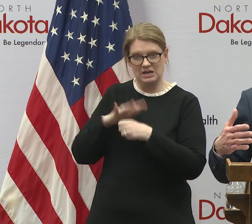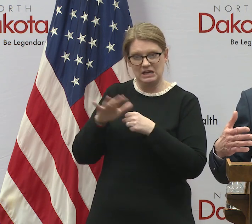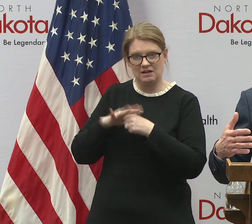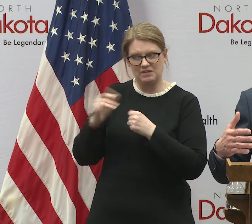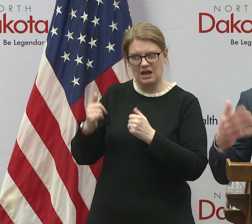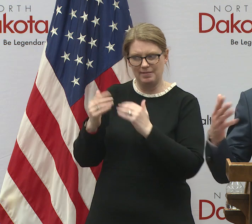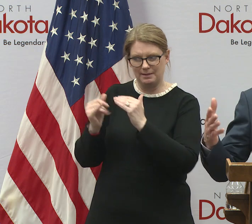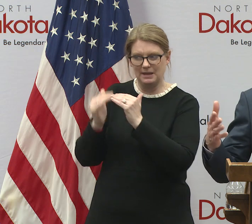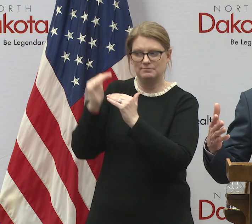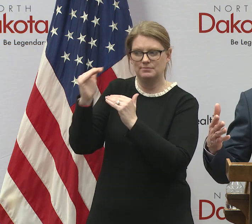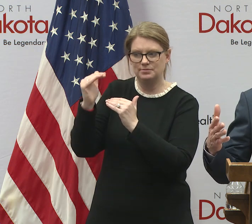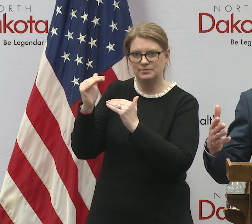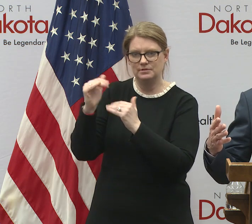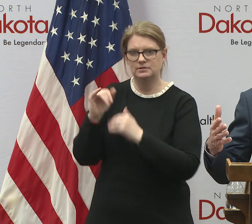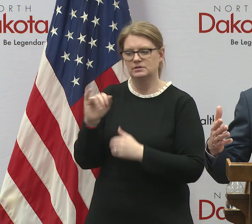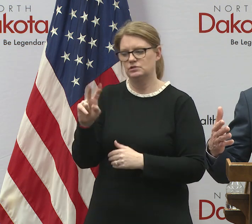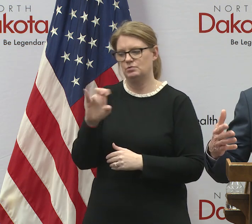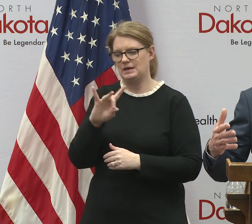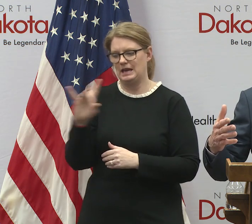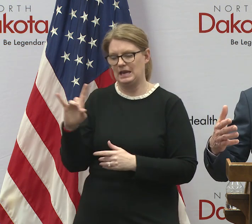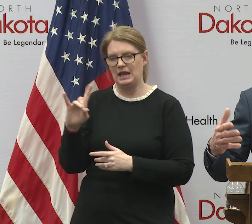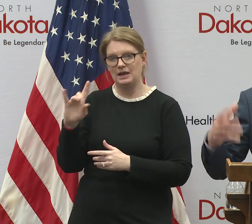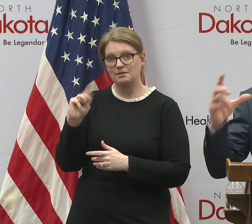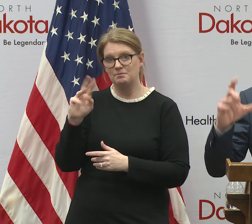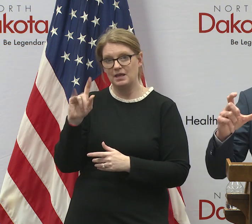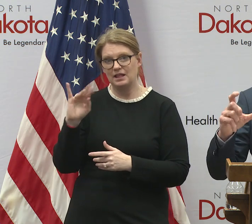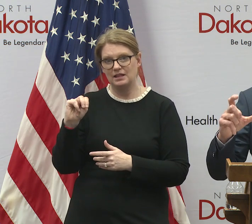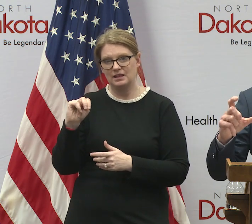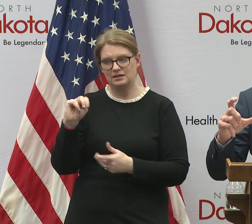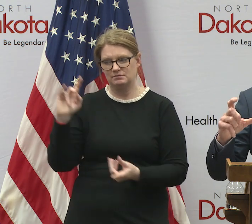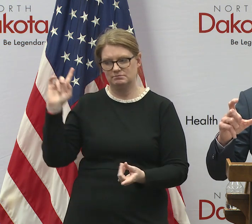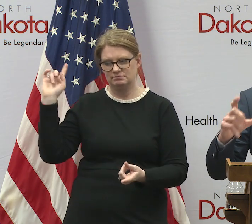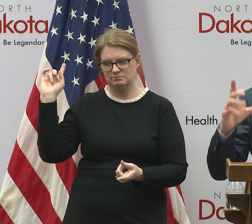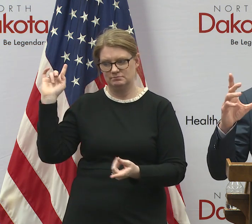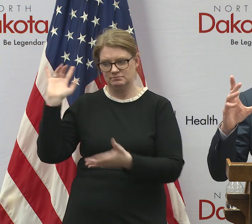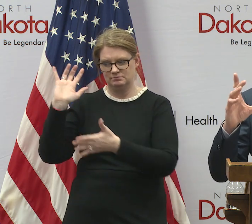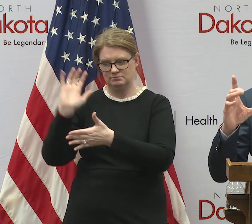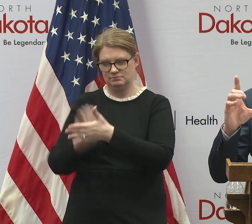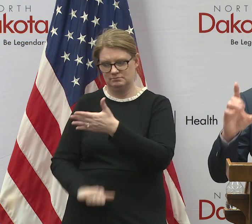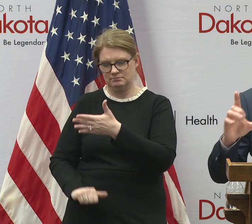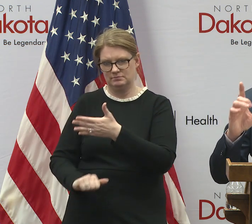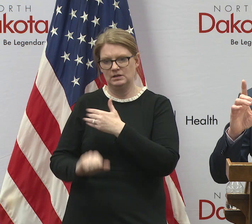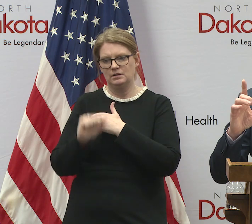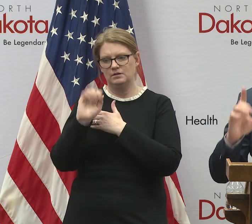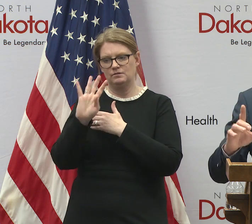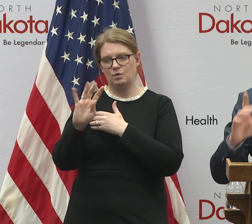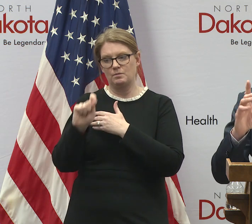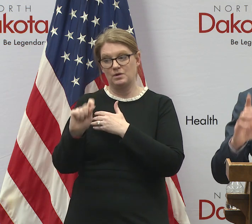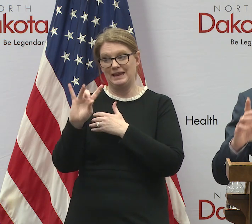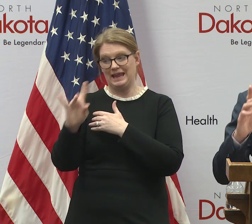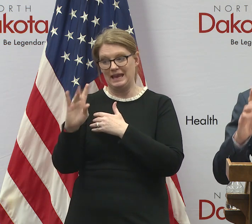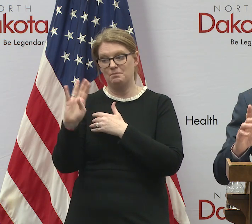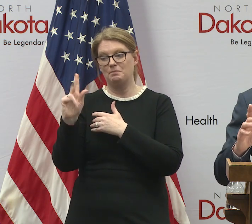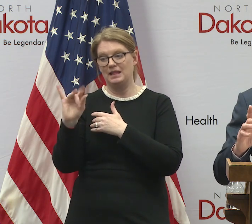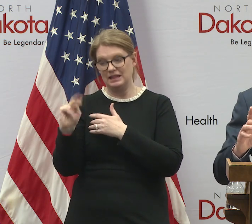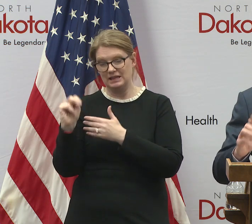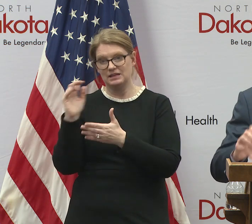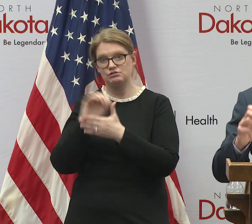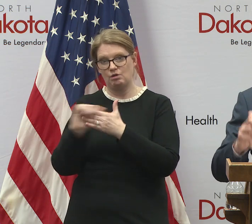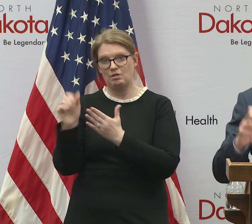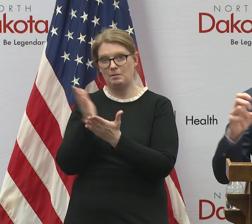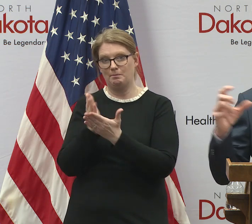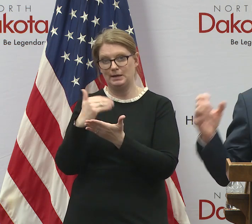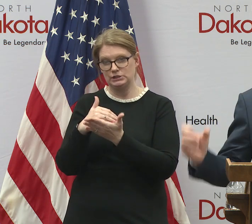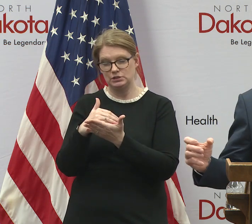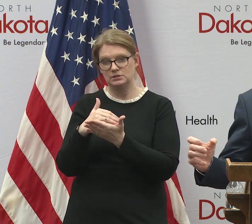cut $288 million out of a $4.8 billion budget,